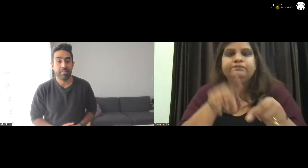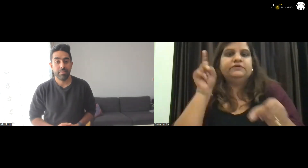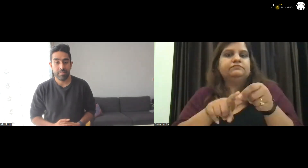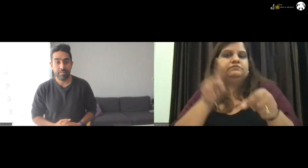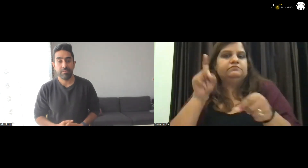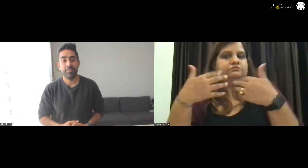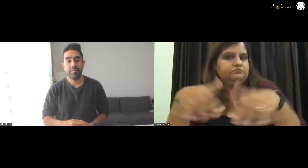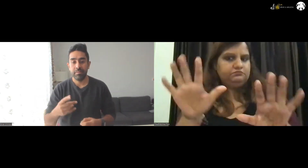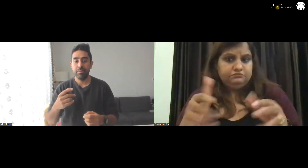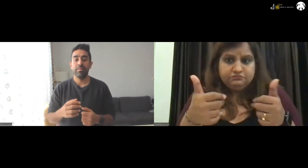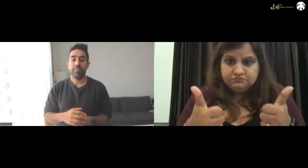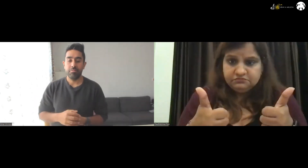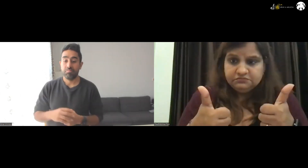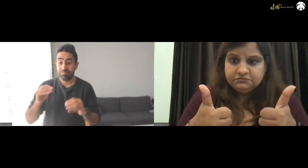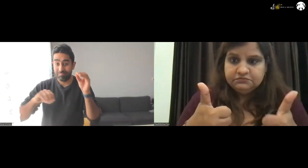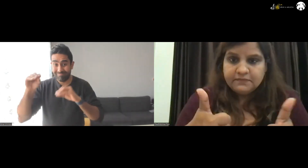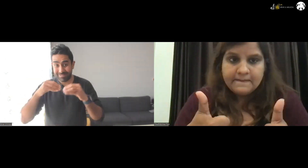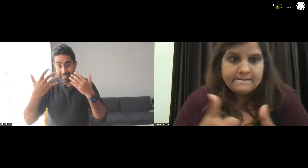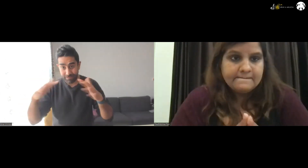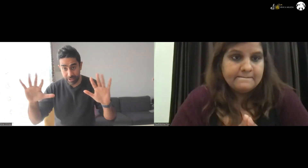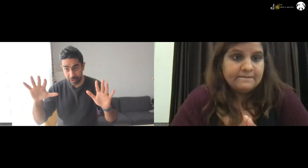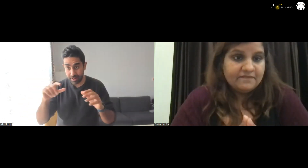After filling up the form, please leave this meeting.